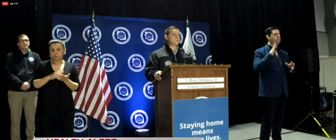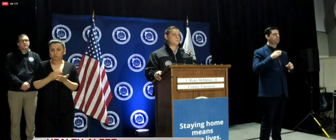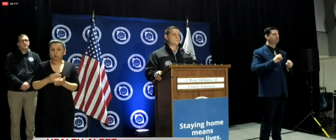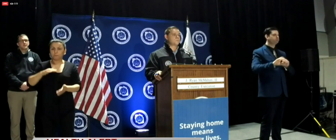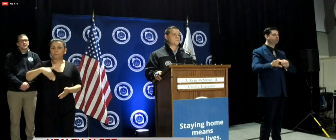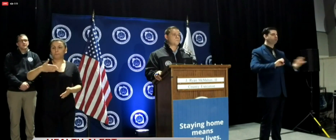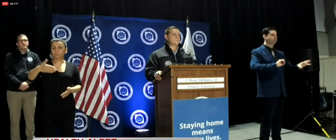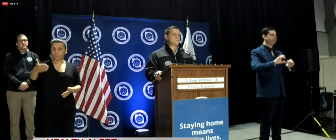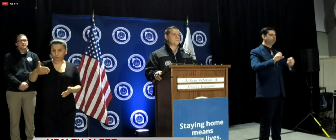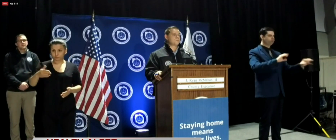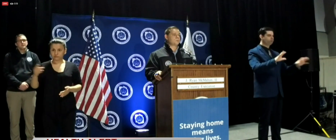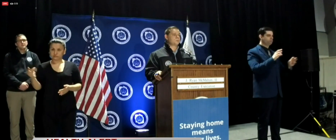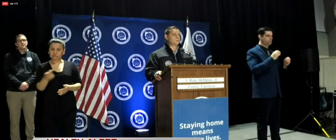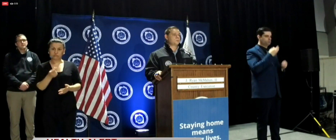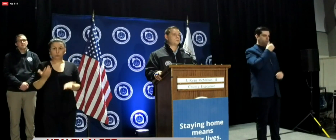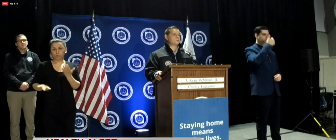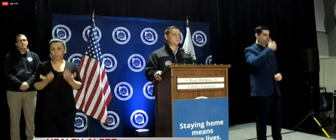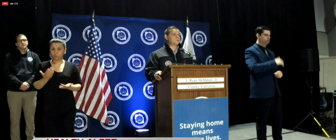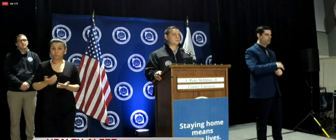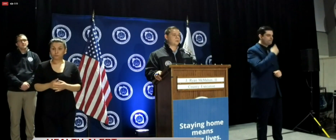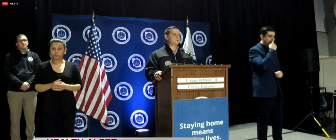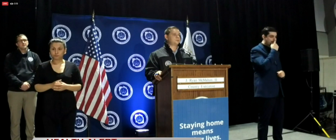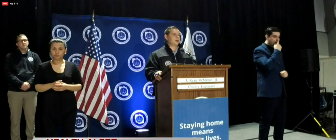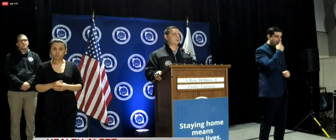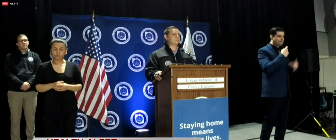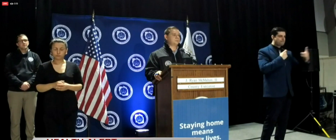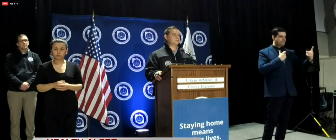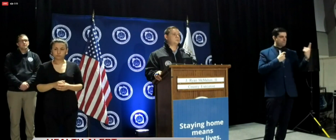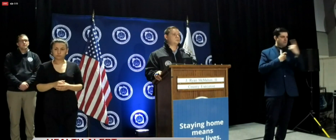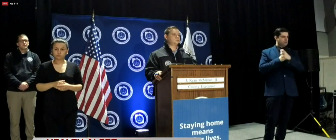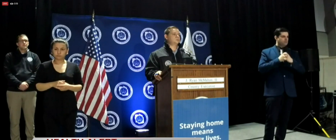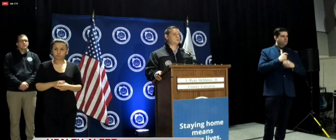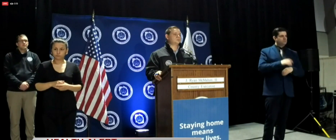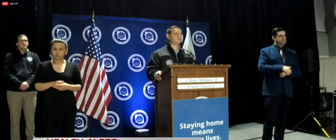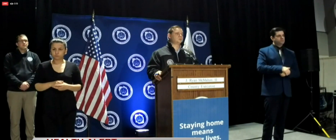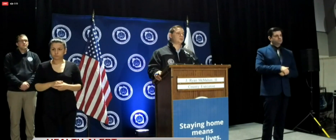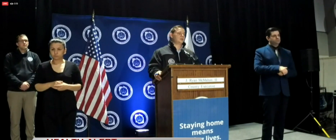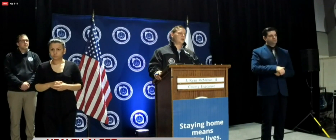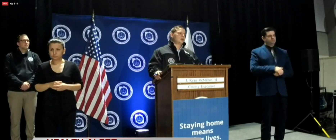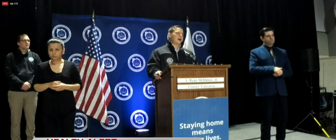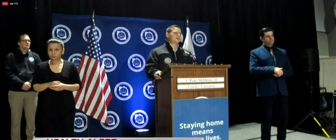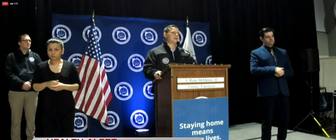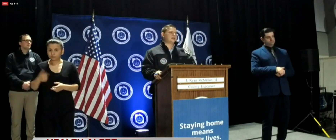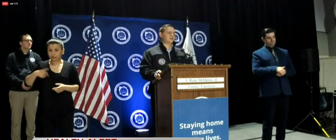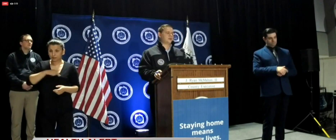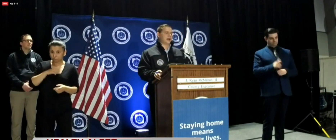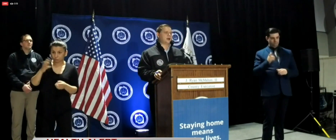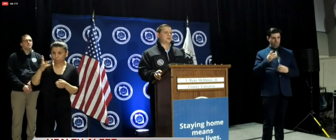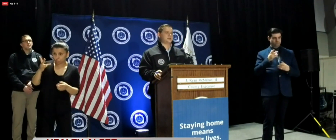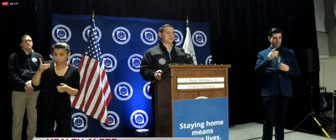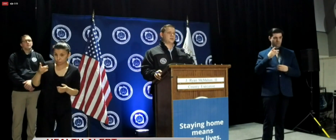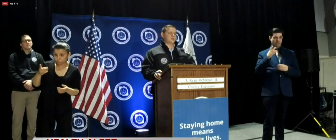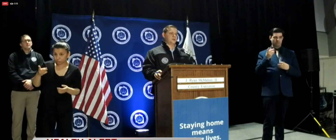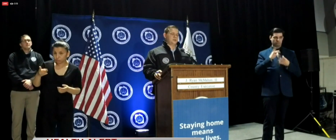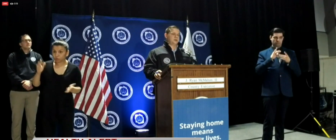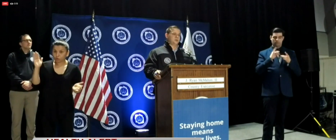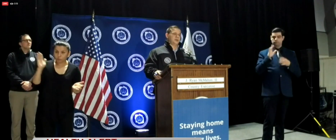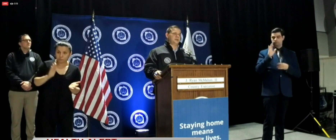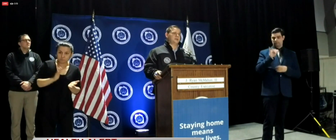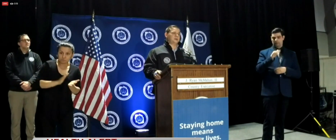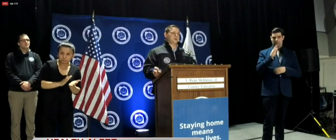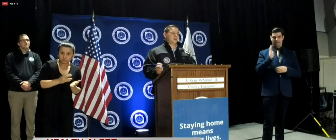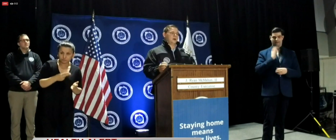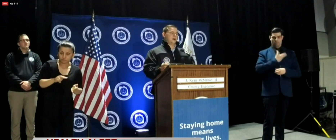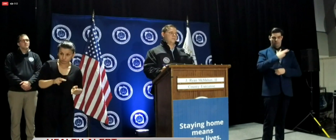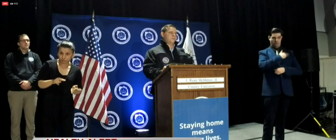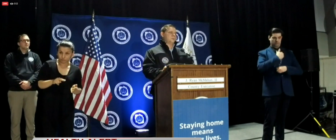maybe the numbers here in Onondaga County are slowing down, but it looks like some of the other counties are going up. Does that concern you? I think in the other counties it's because they've really started doing